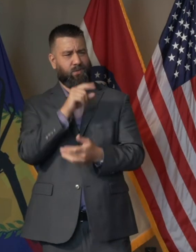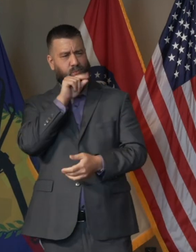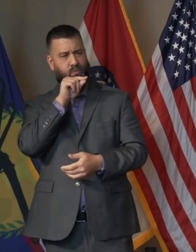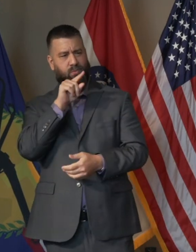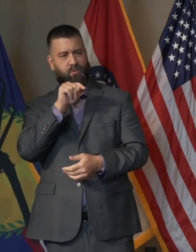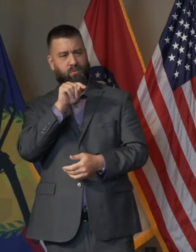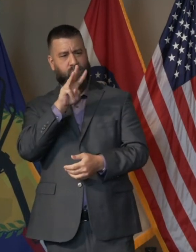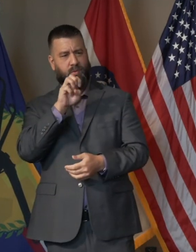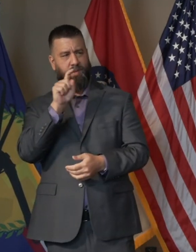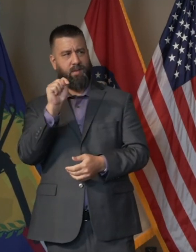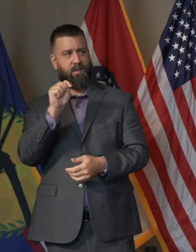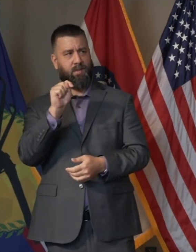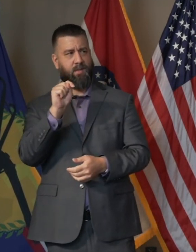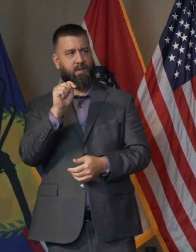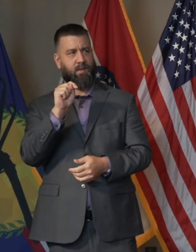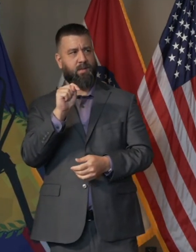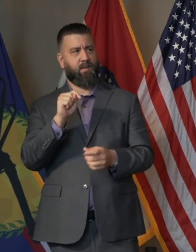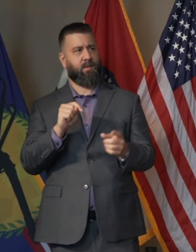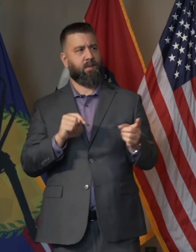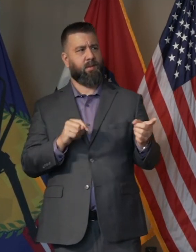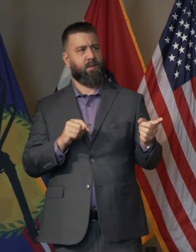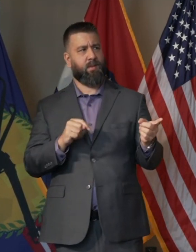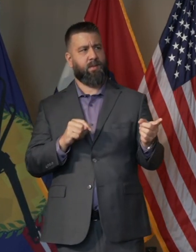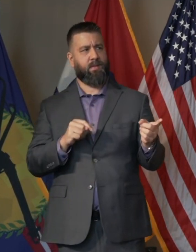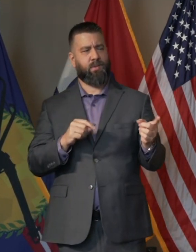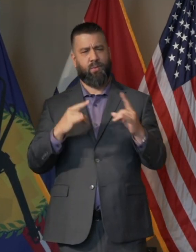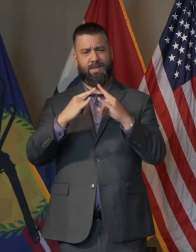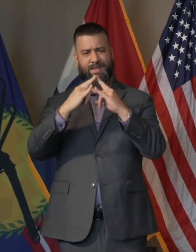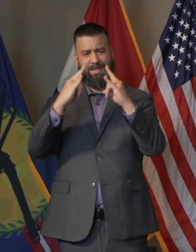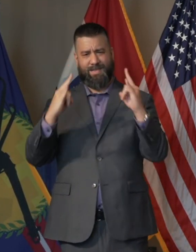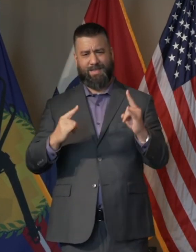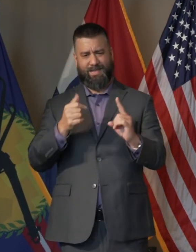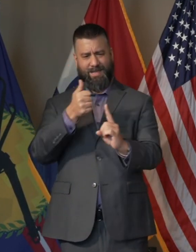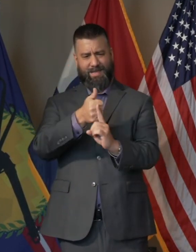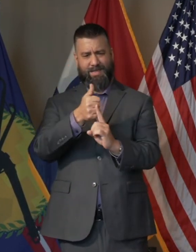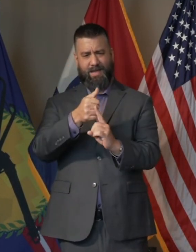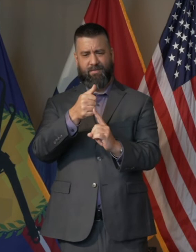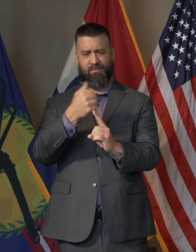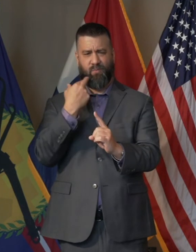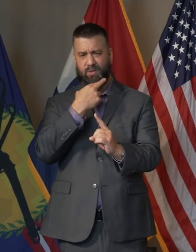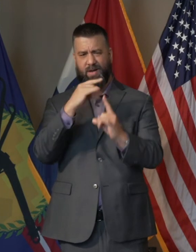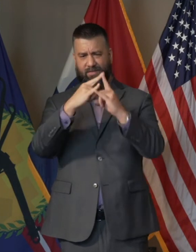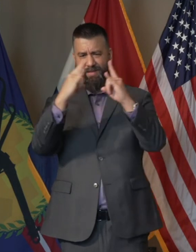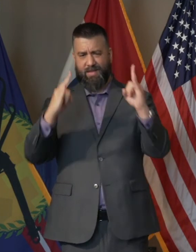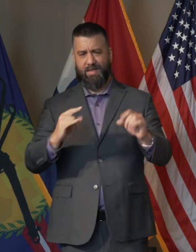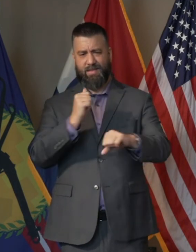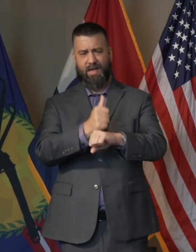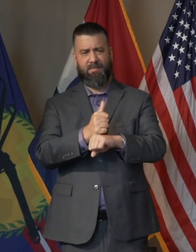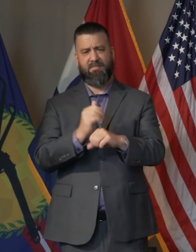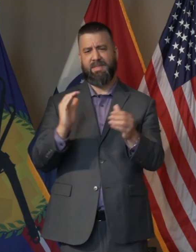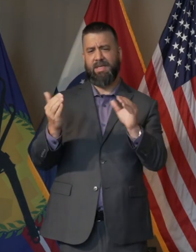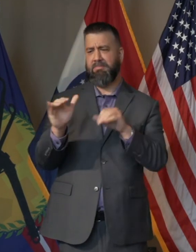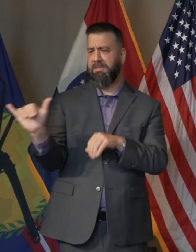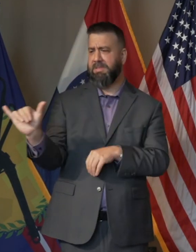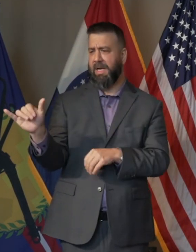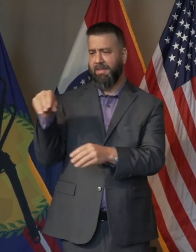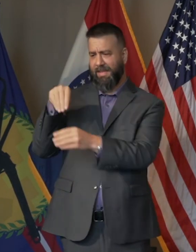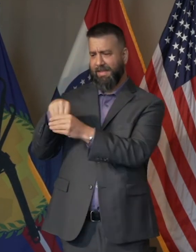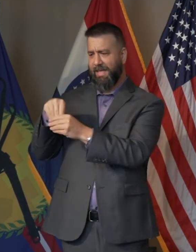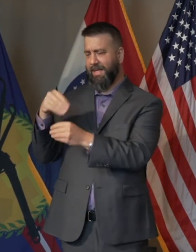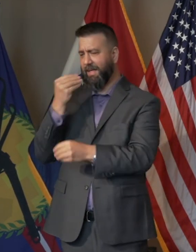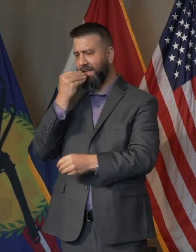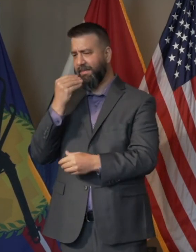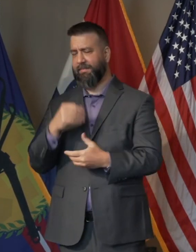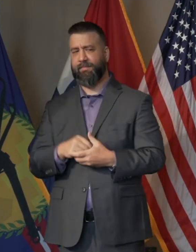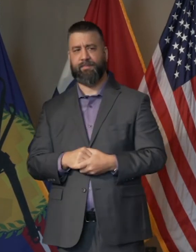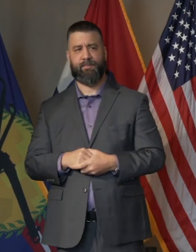our tents seem to be technically indoors, so what's the difference between having that capacity inside versus outside? So